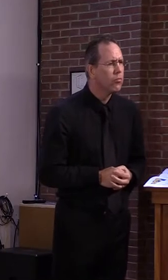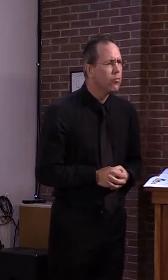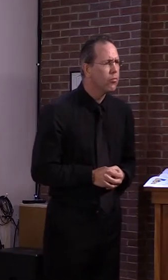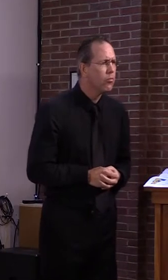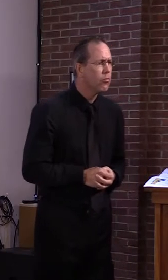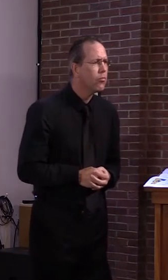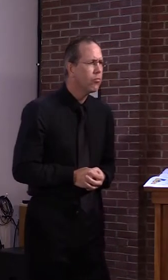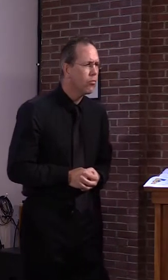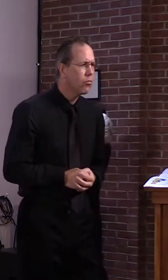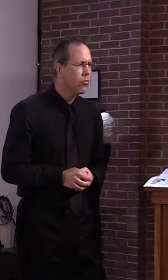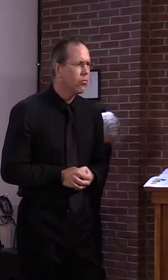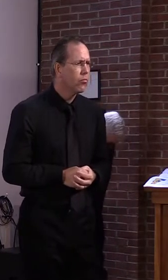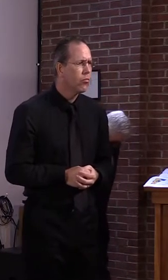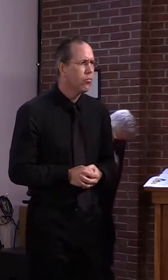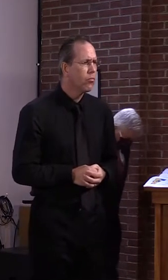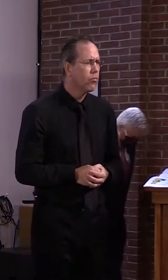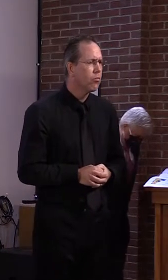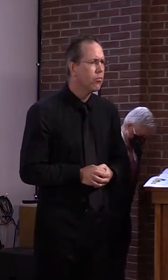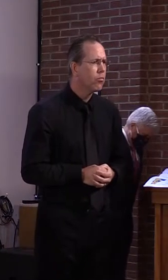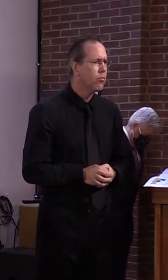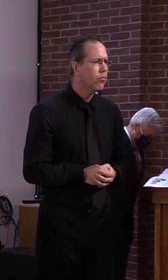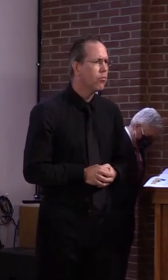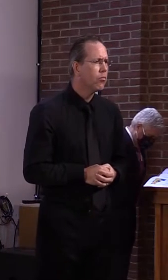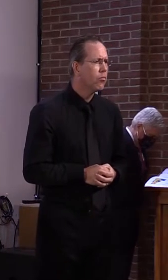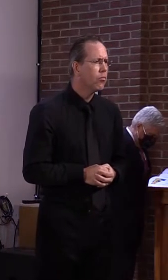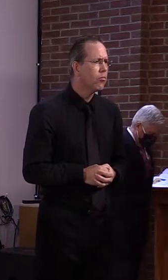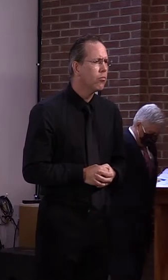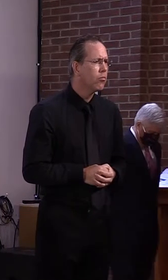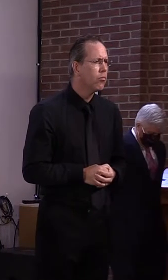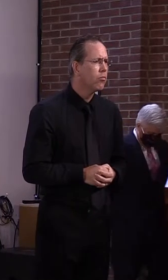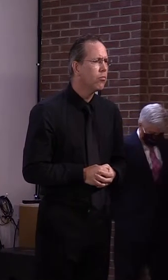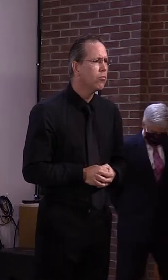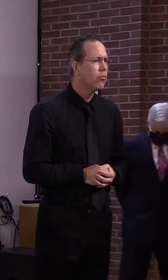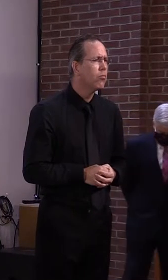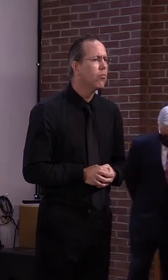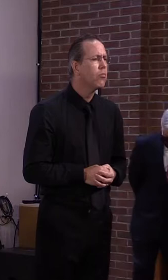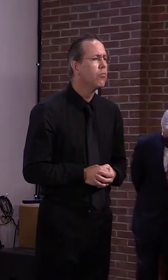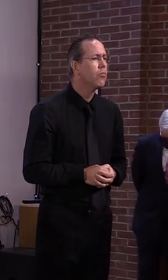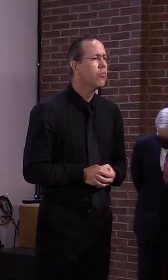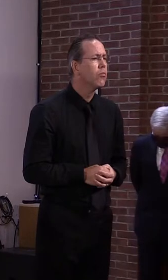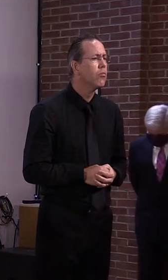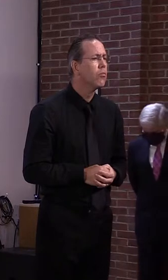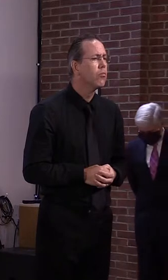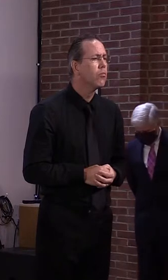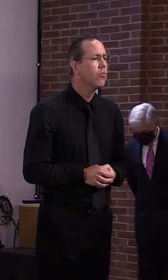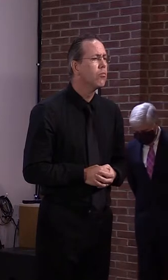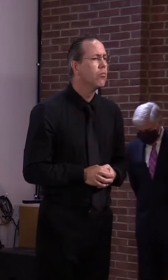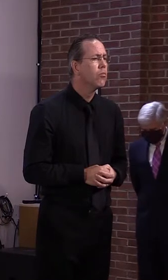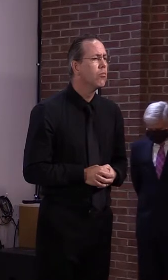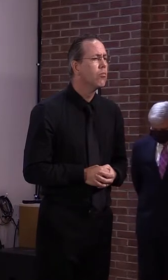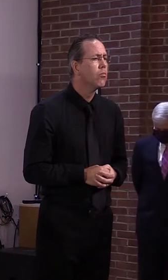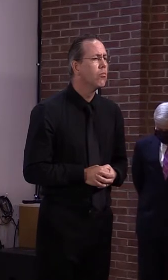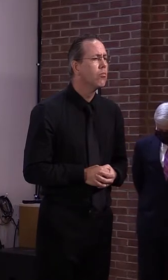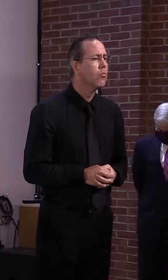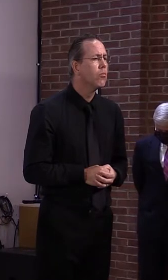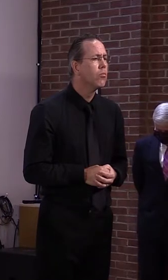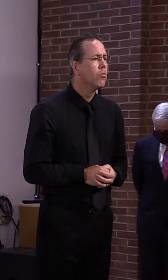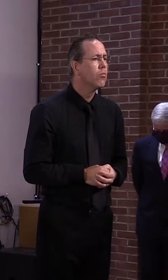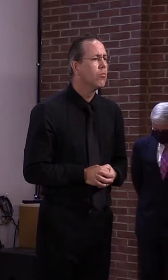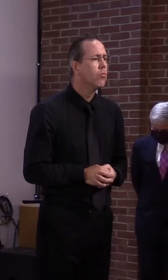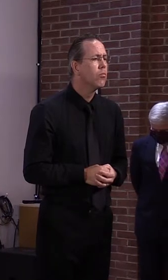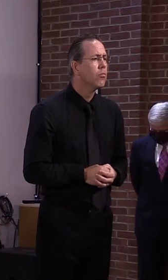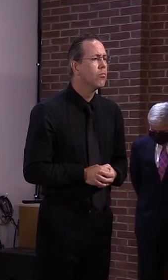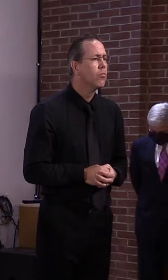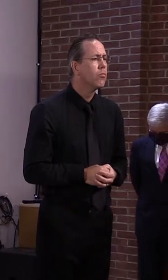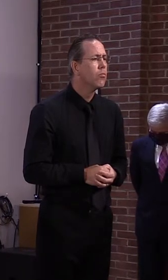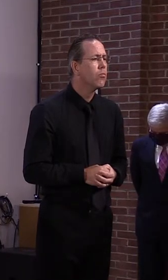there'll be the same amount of funding for districts with lower enrollment due to homeschooling or whatever, but districts